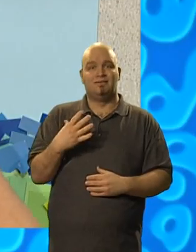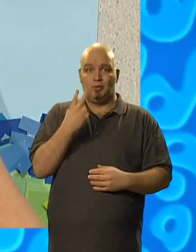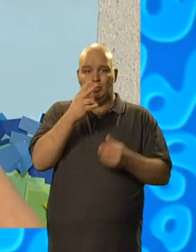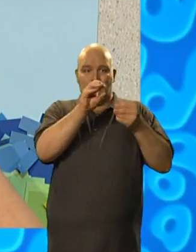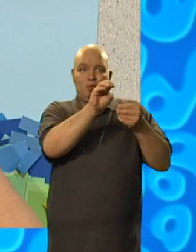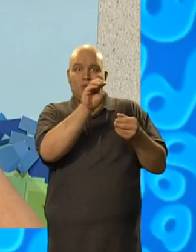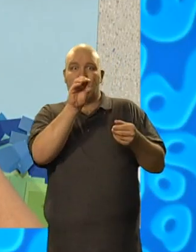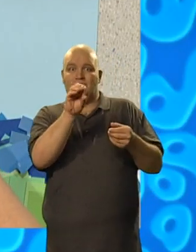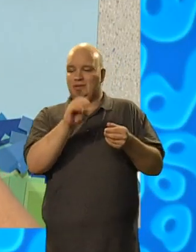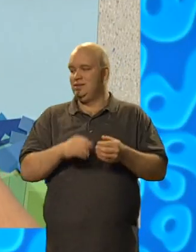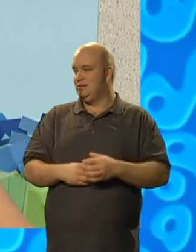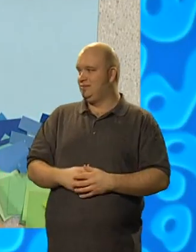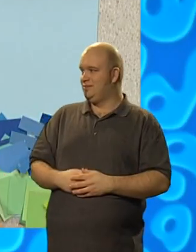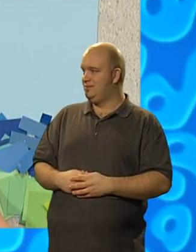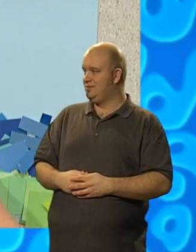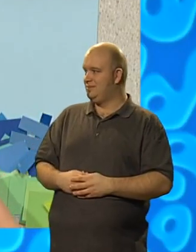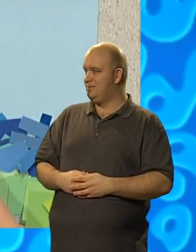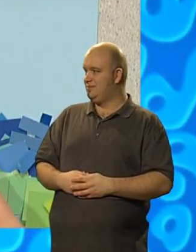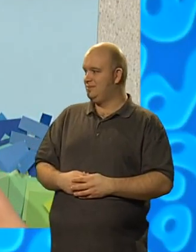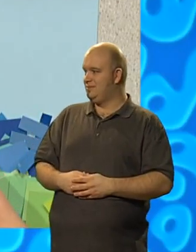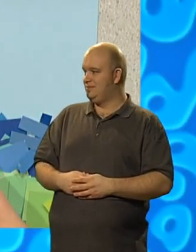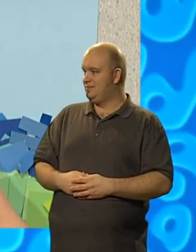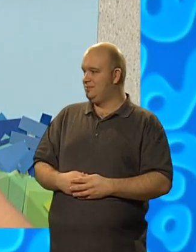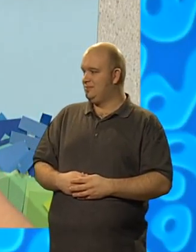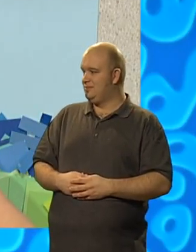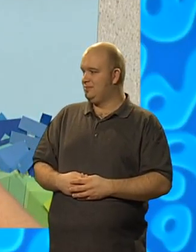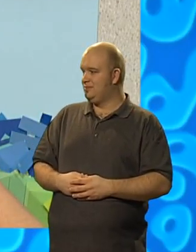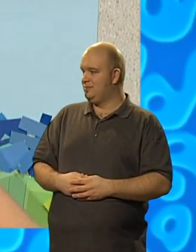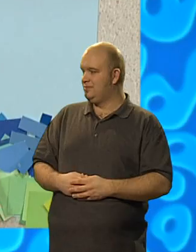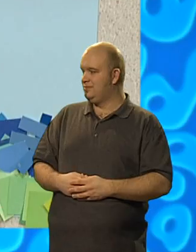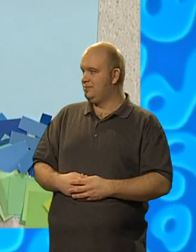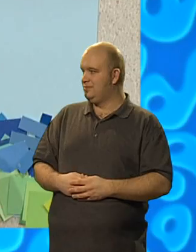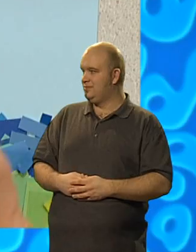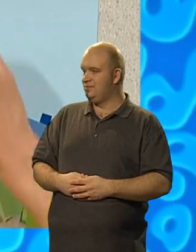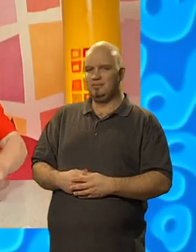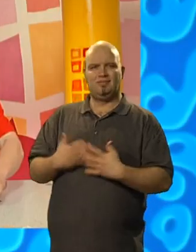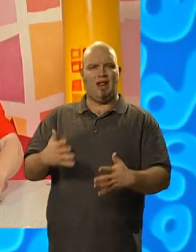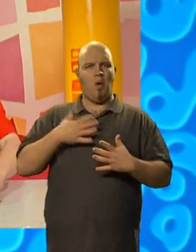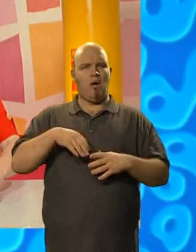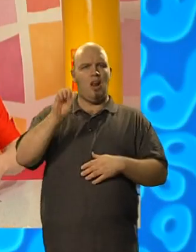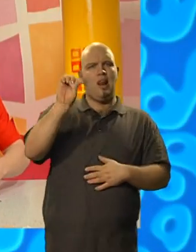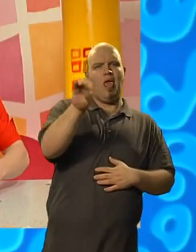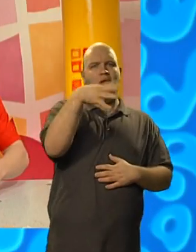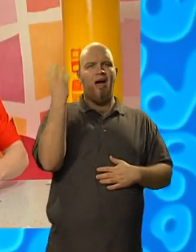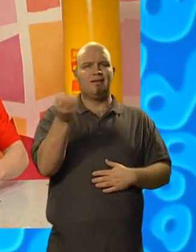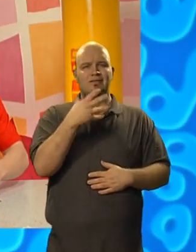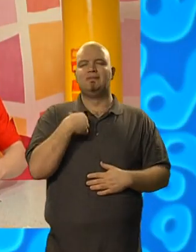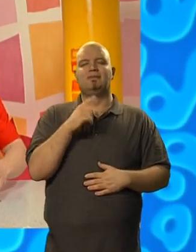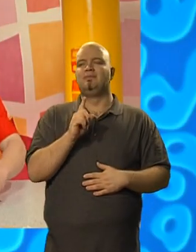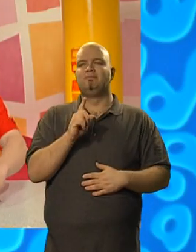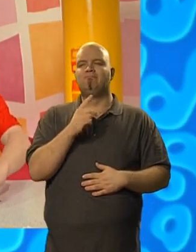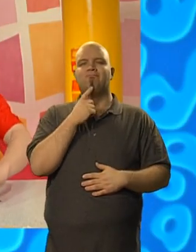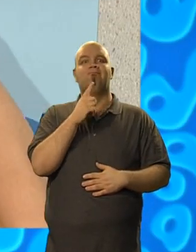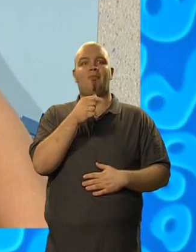1, 2. There. Let's shuffle them up a little bit. Now let's make the light. This time we're going to use